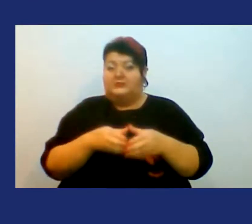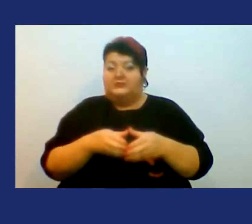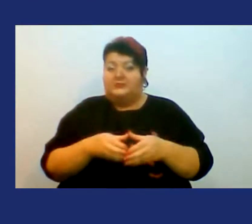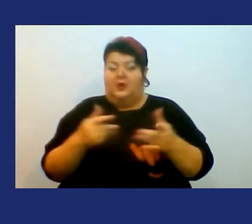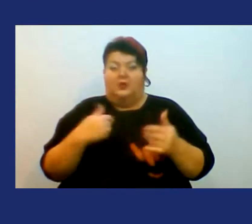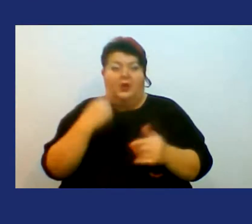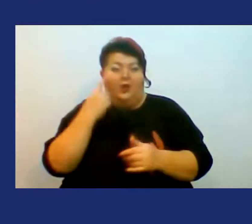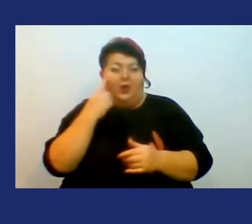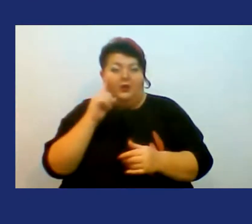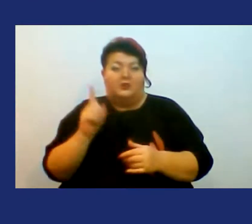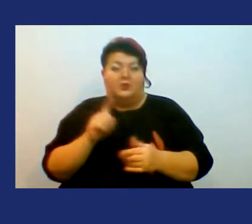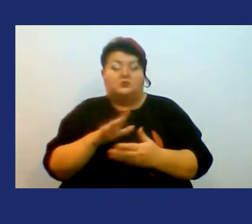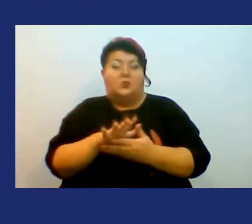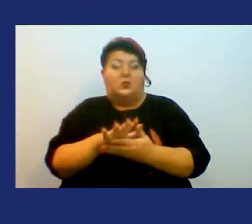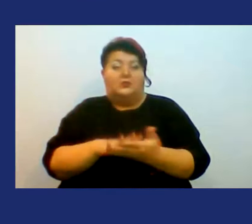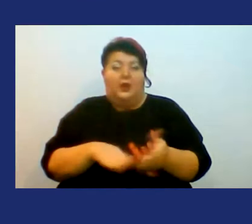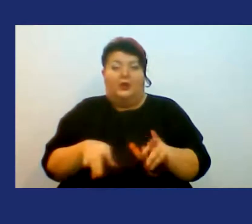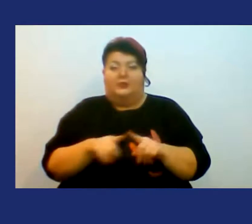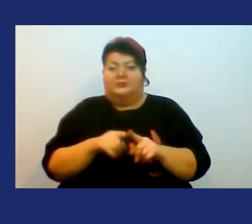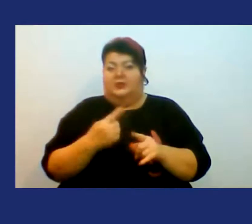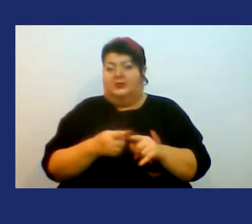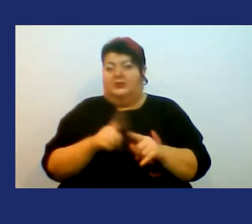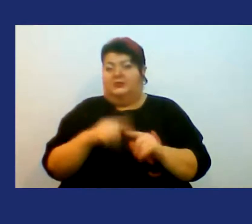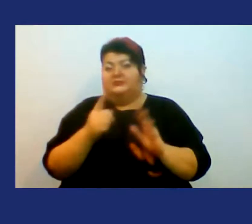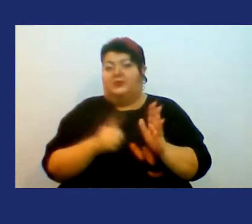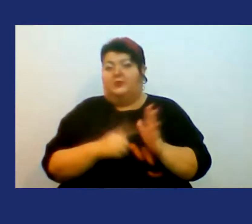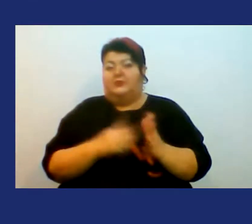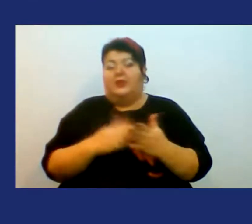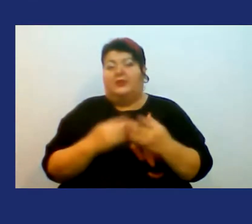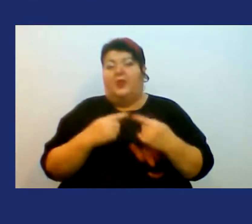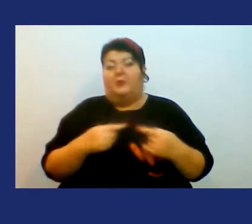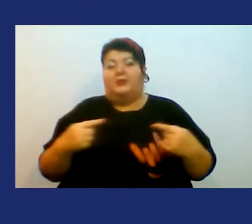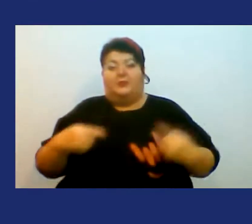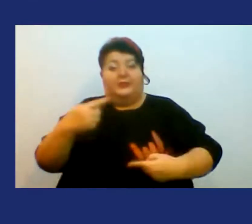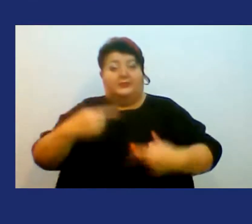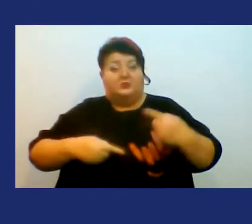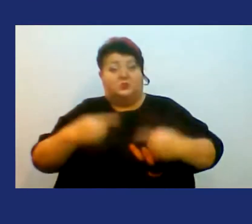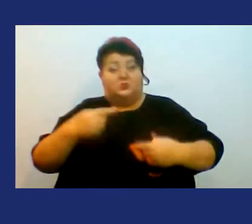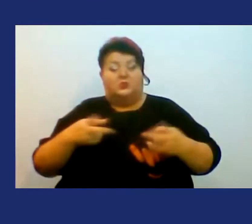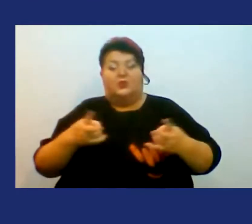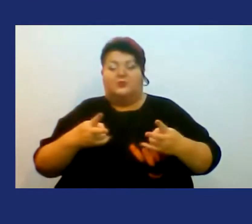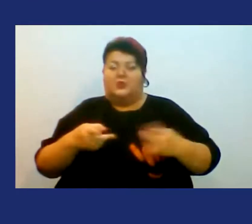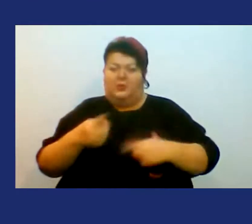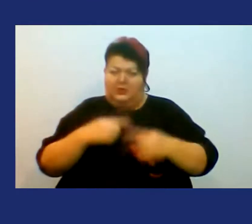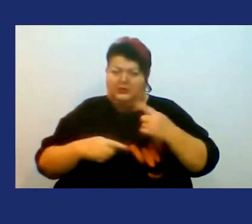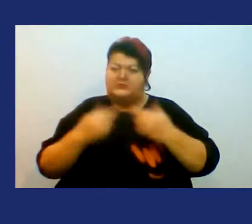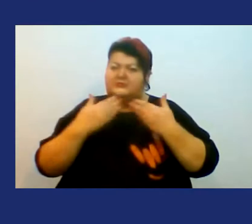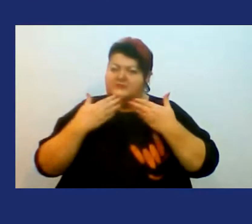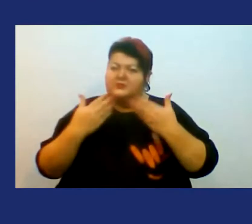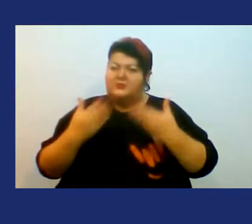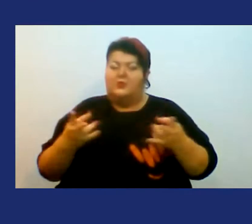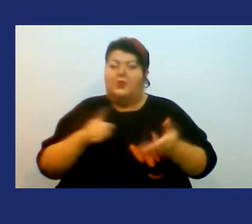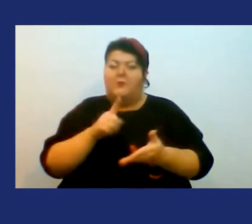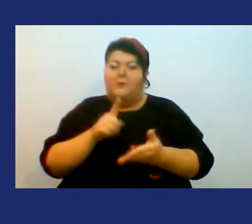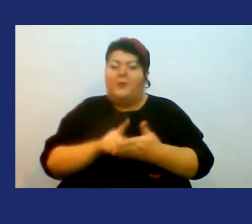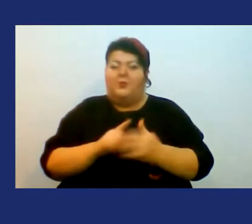we, as the Commission, had to follow the norm from the electoral code, but now we are initiating the